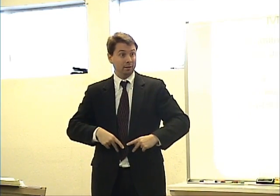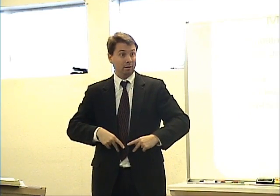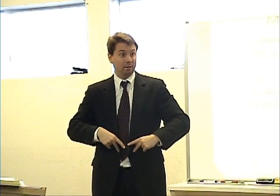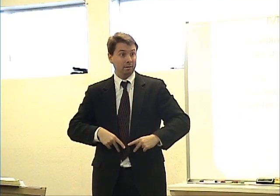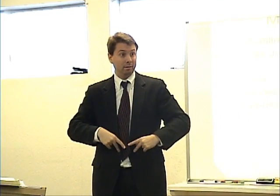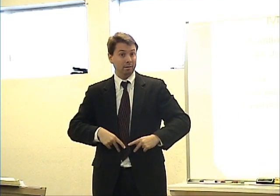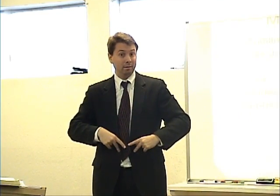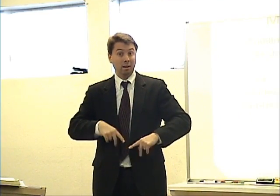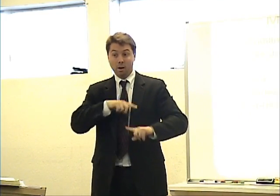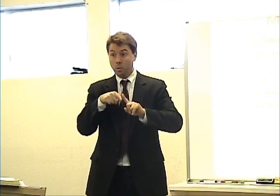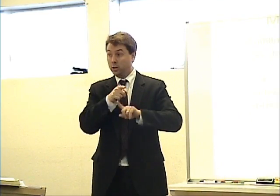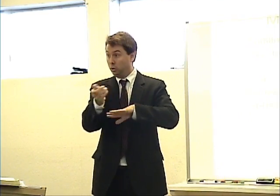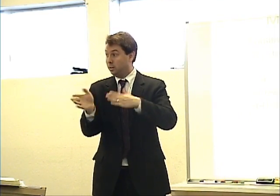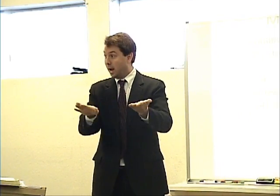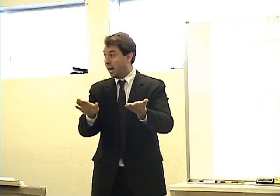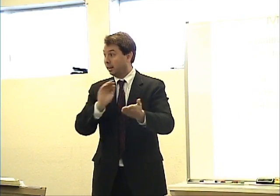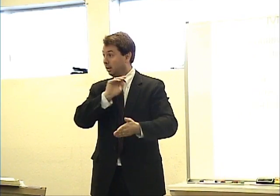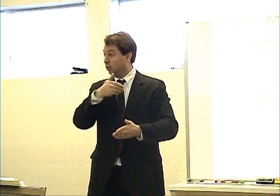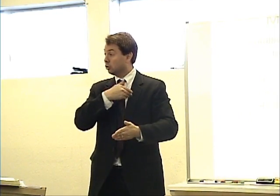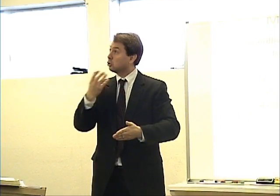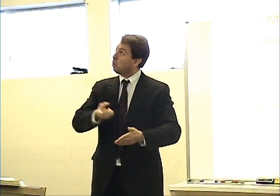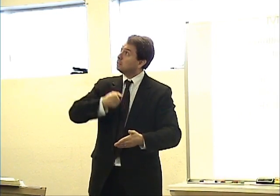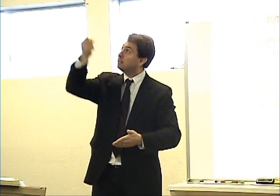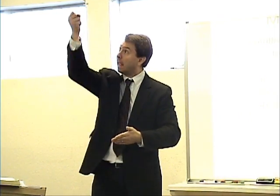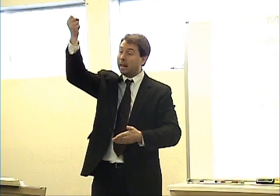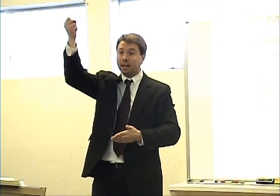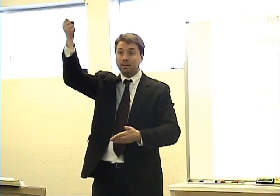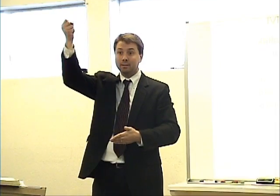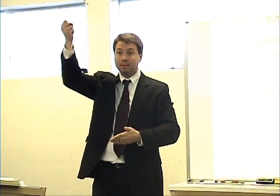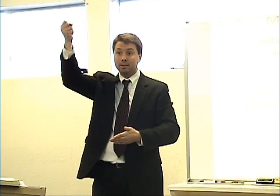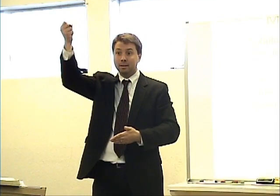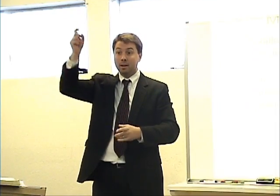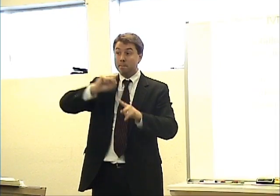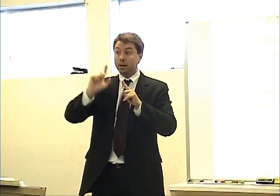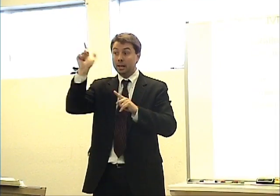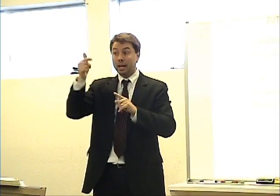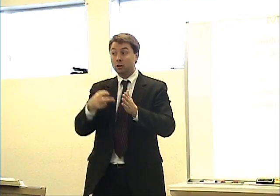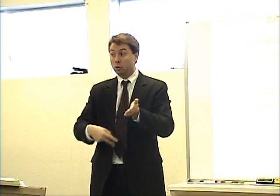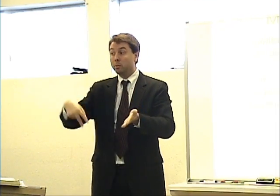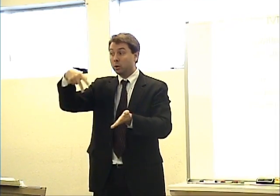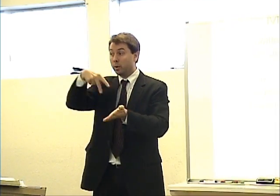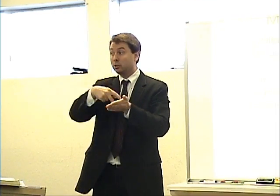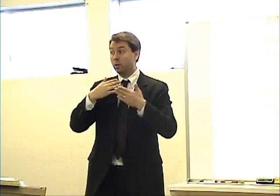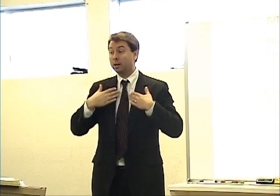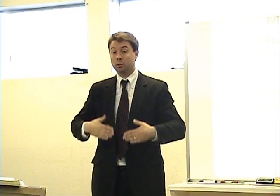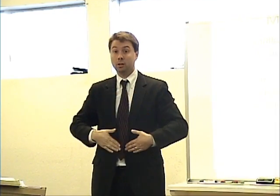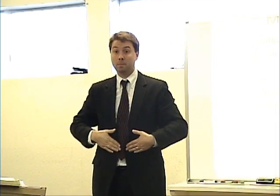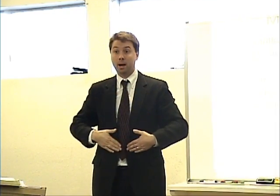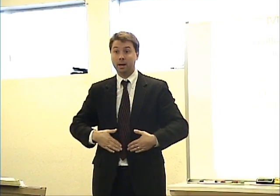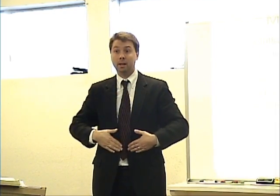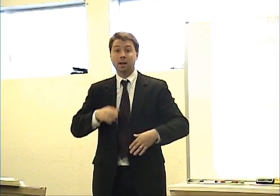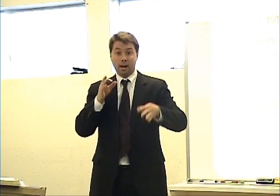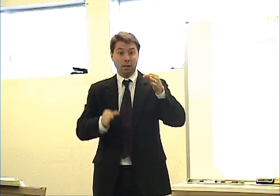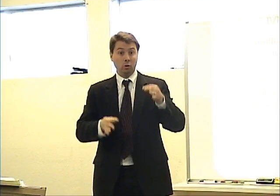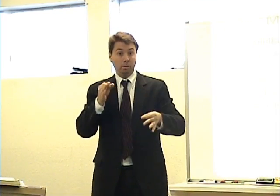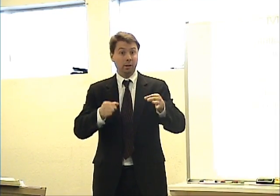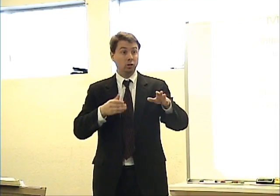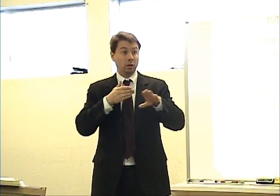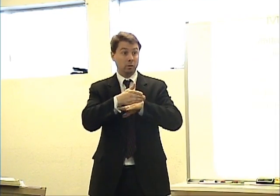physical. When you die, your soul is taken. But later there will be a resurrection of the body. And there will be a judgment